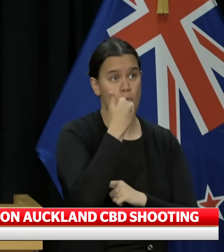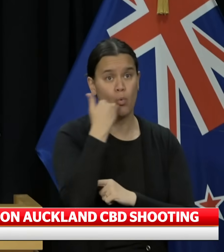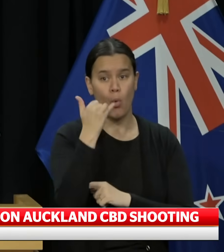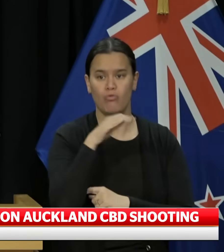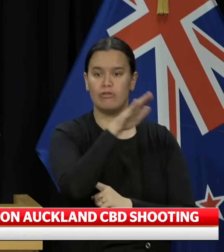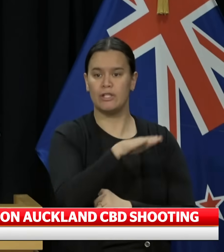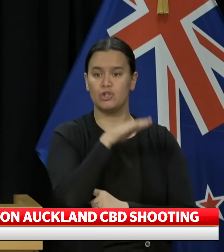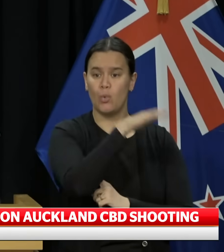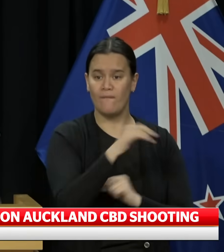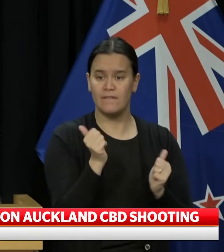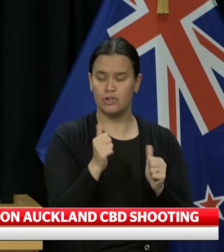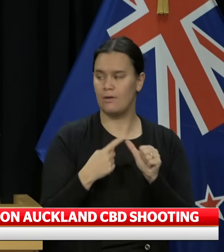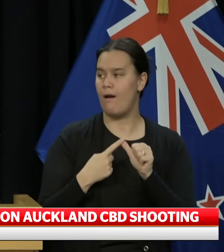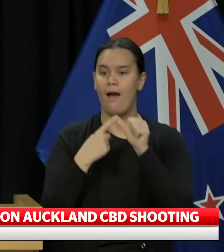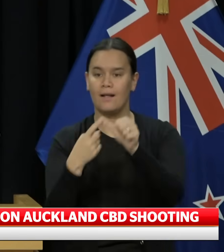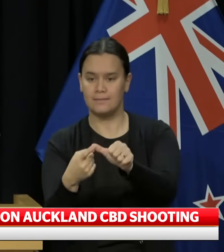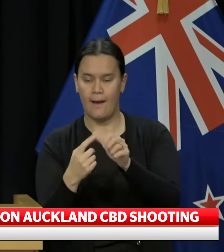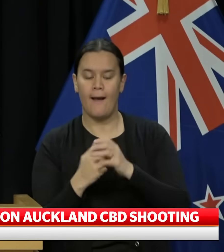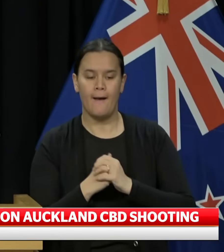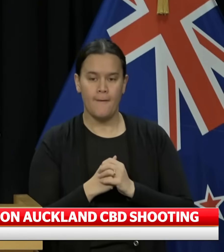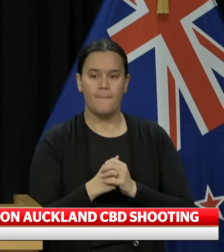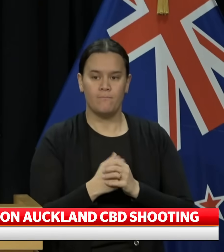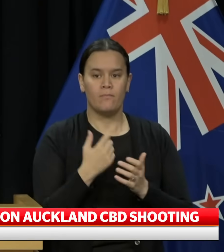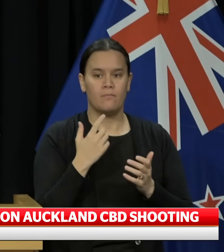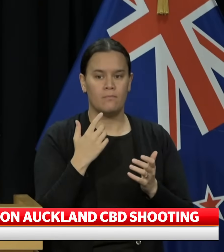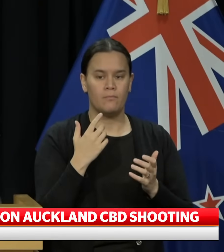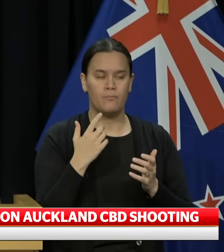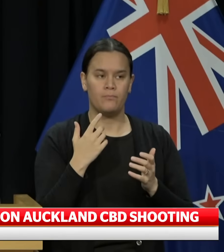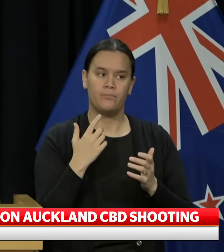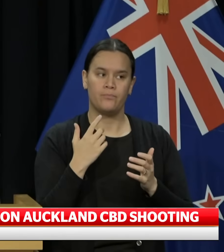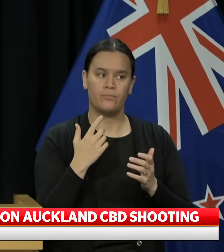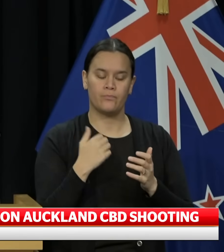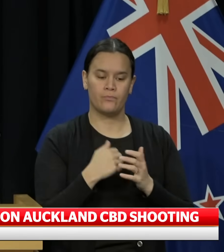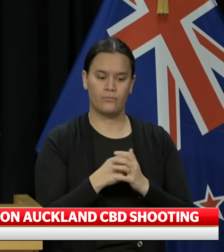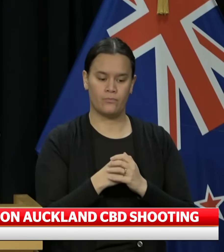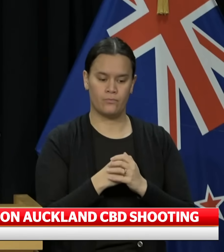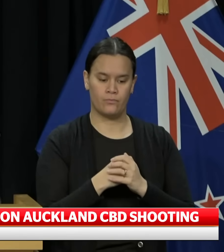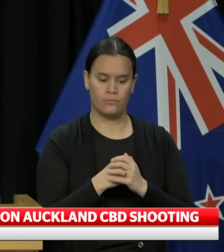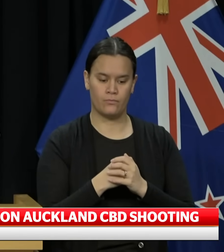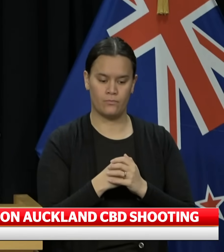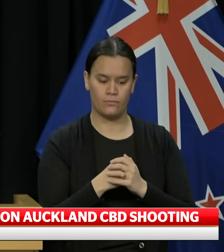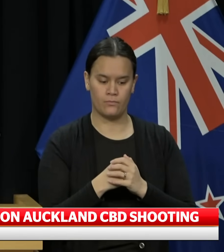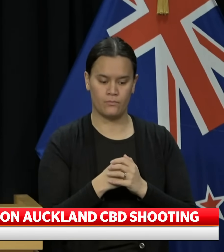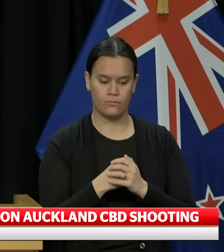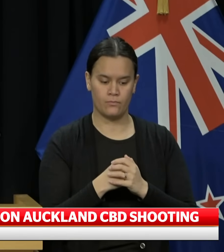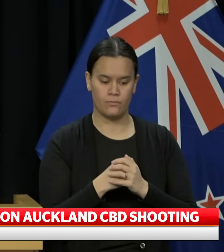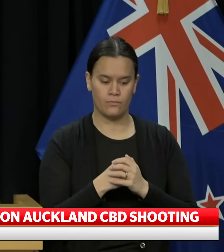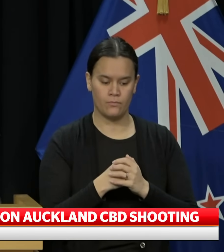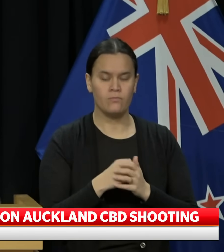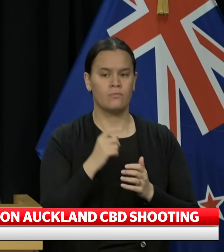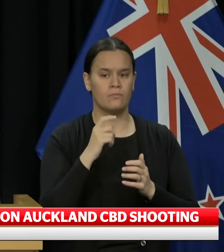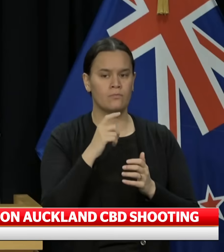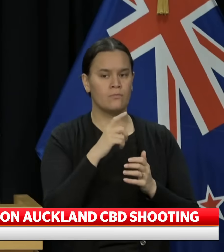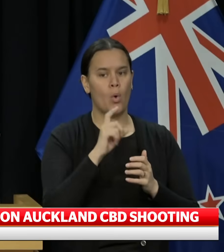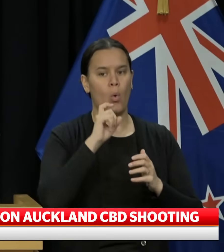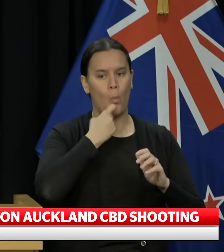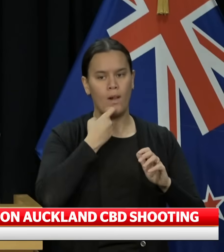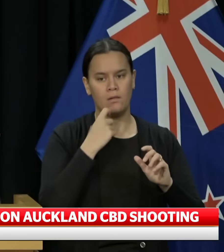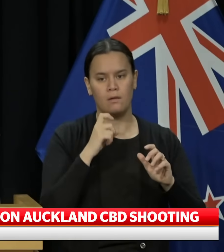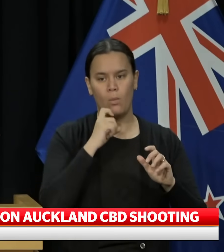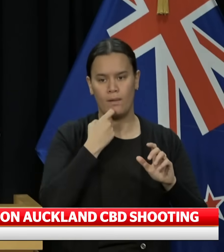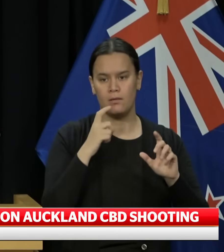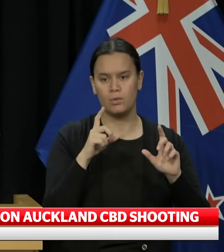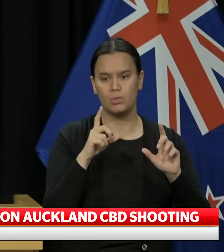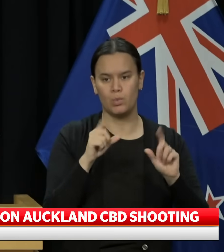as we can confirm it, including they will immediately be sharing with others around the world the fact that